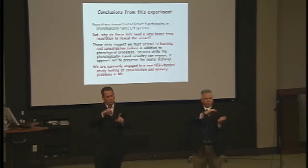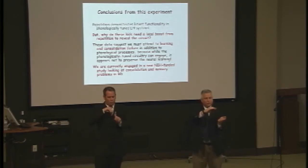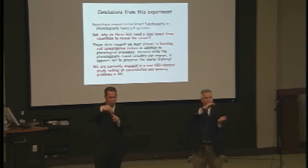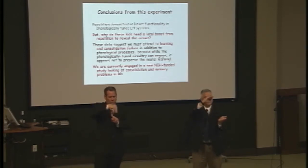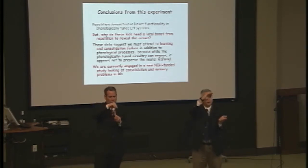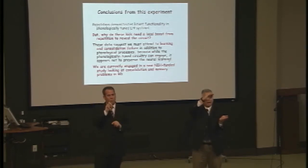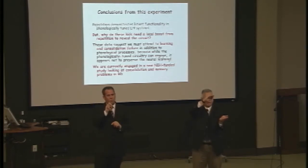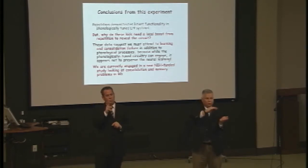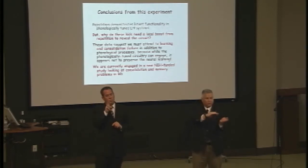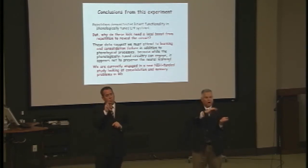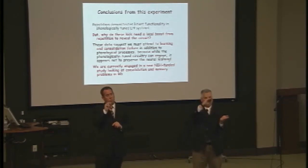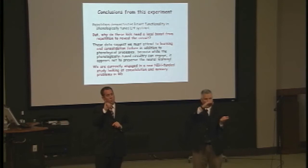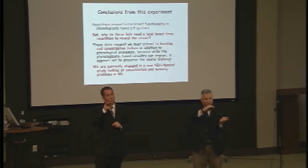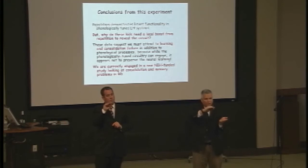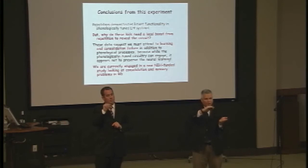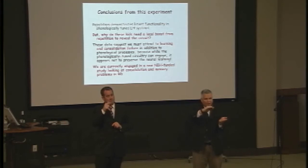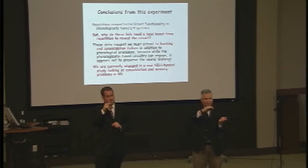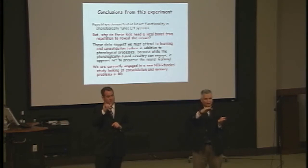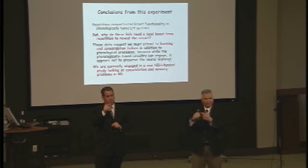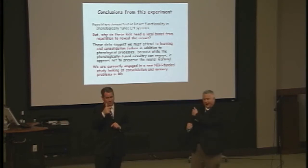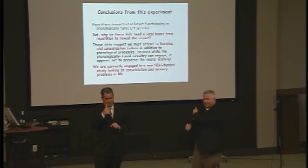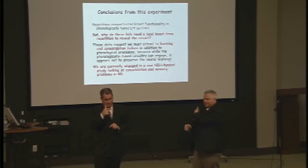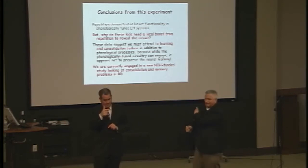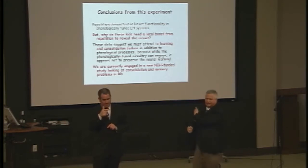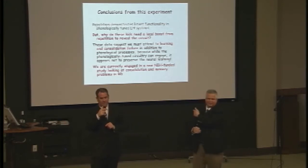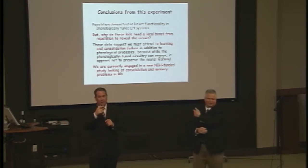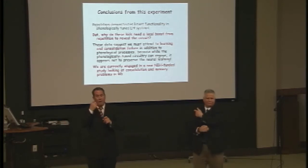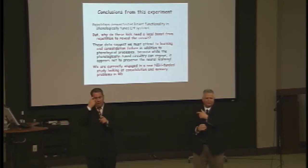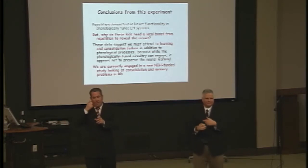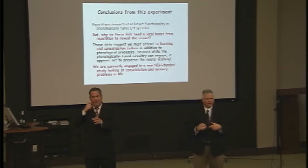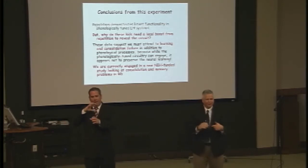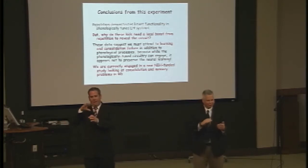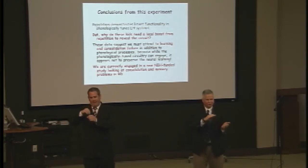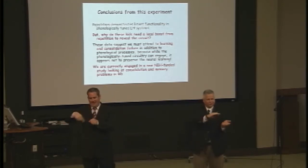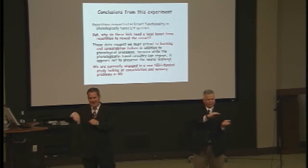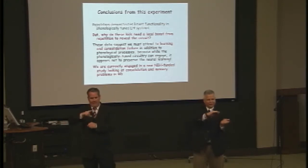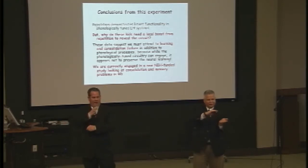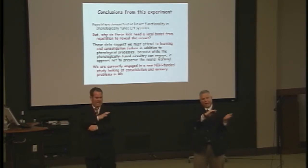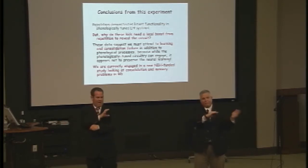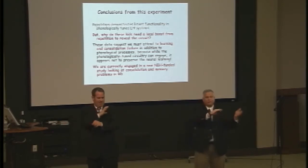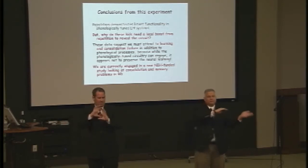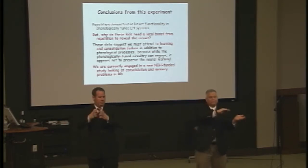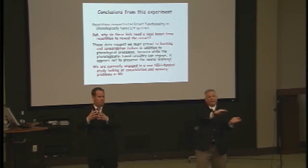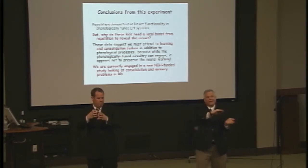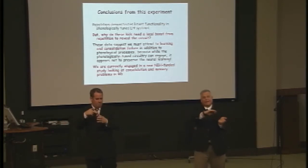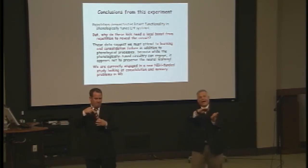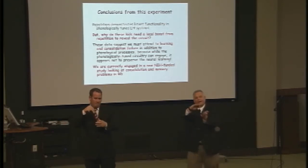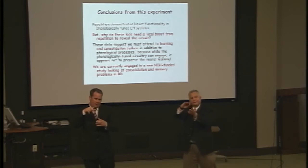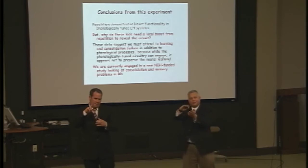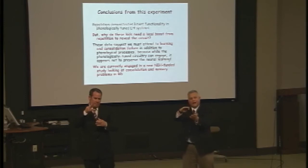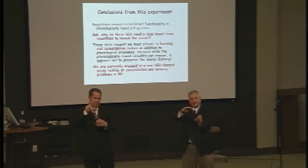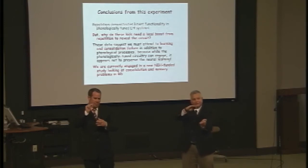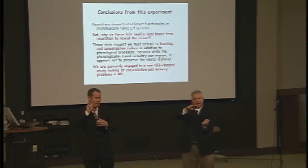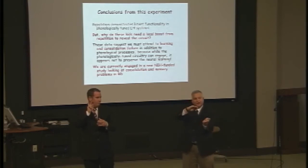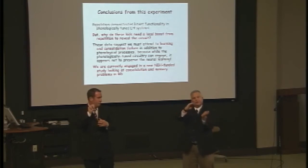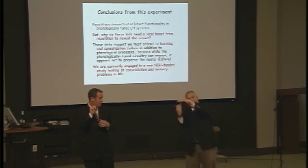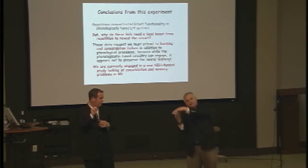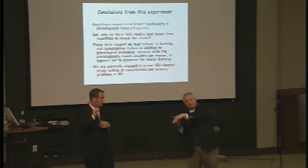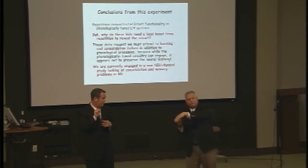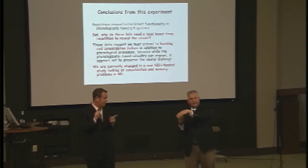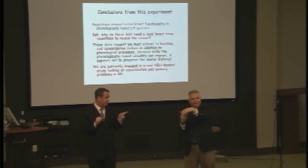for where is one group high or low, my stupid study shows that if you happen to have repeated the items in